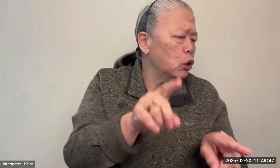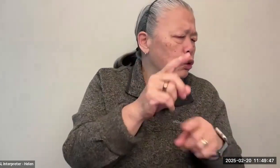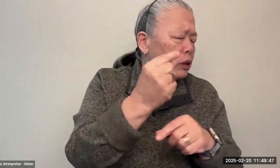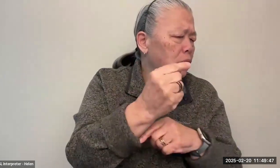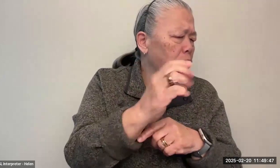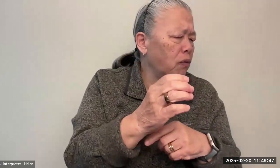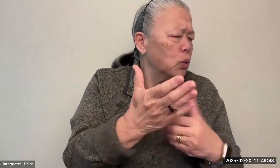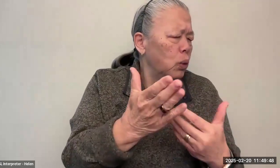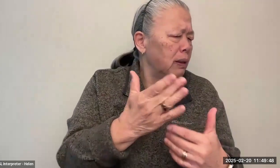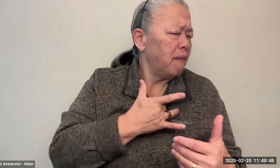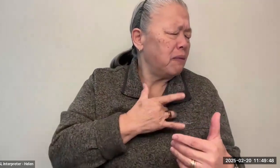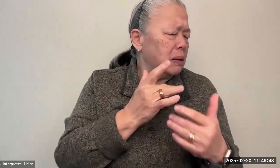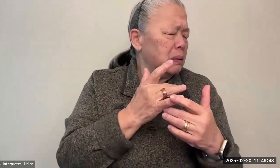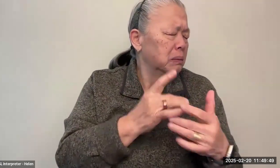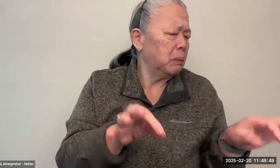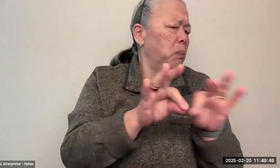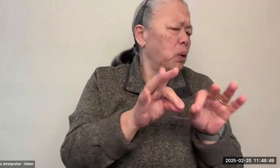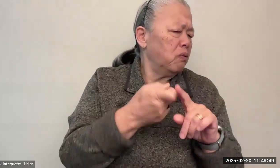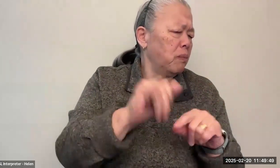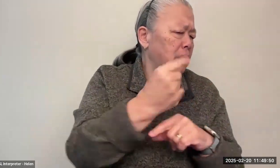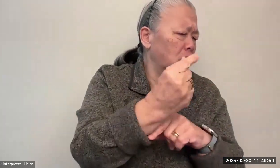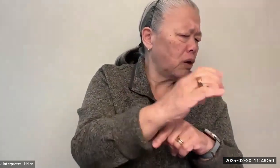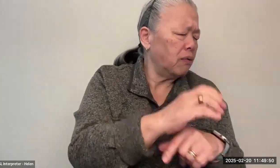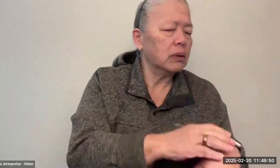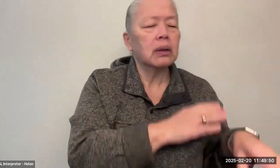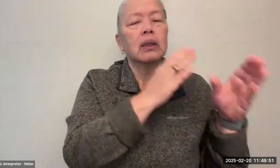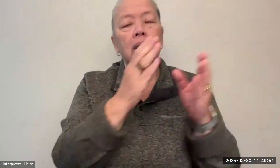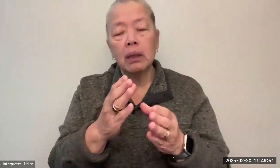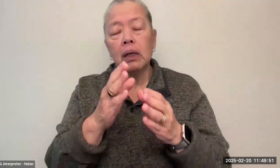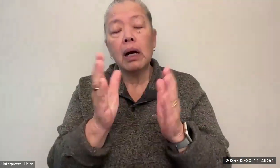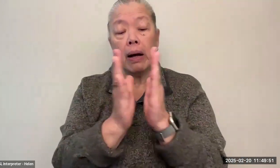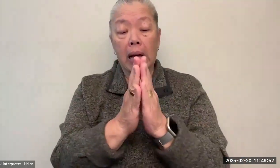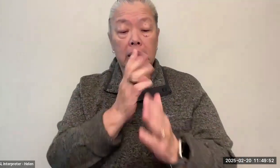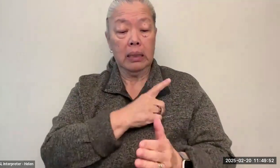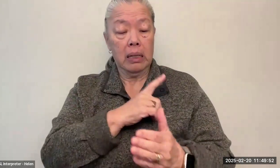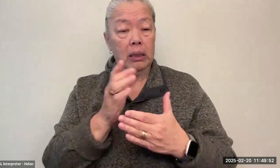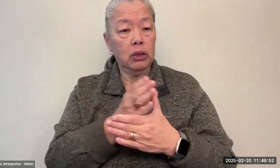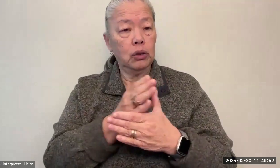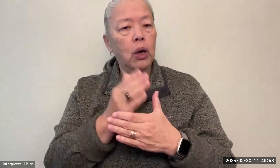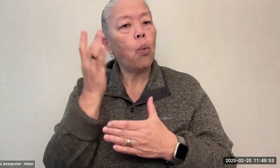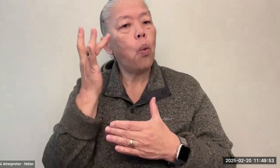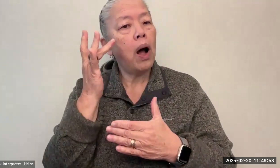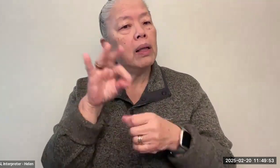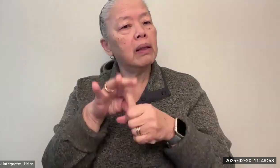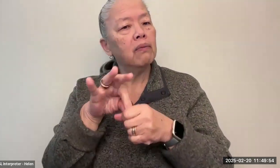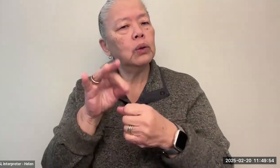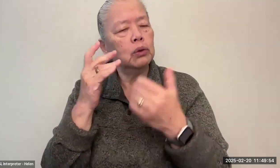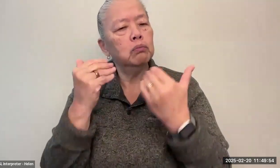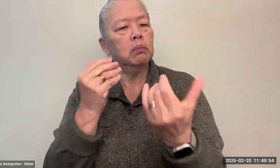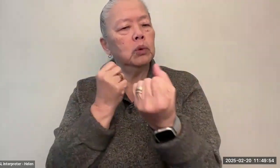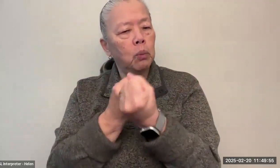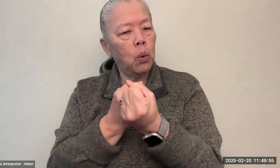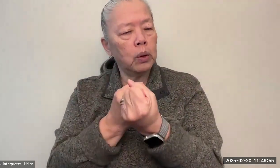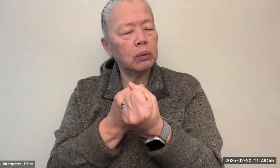regionalization is important. And then I would also ask the delegates to share why they voted in favor of regionalization